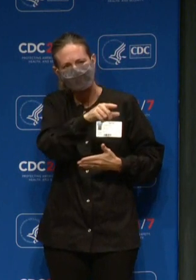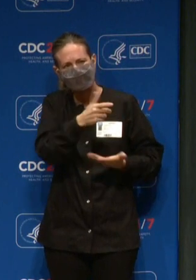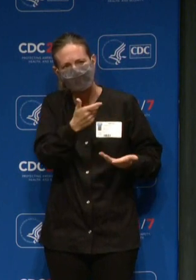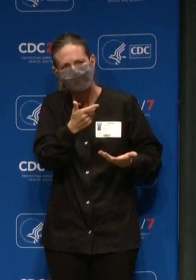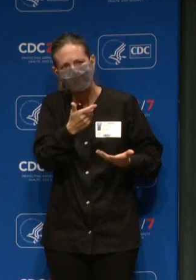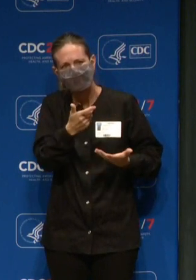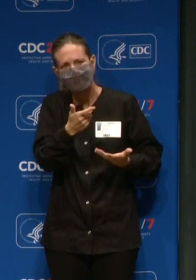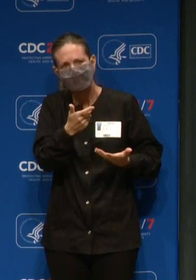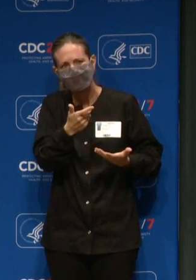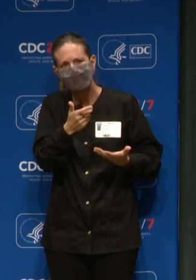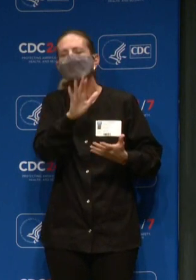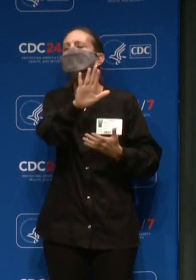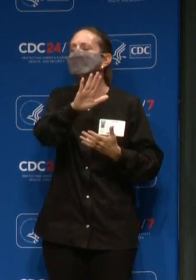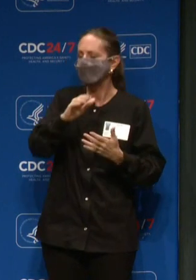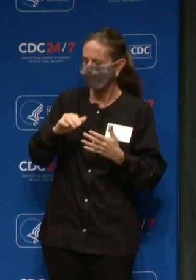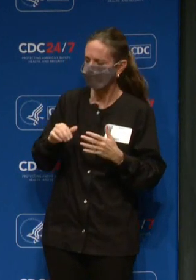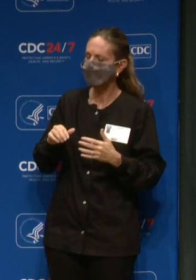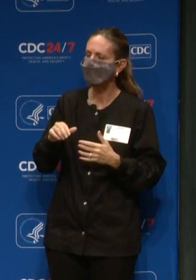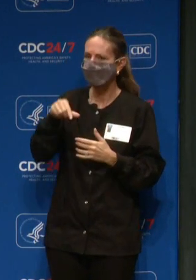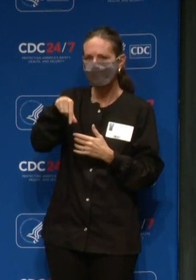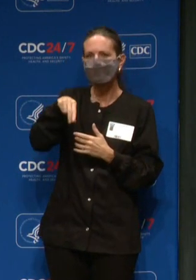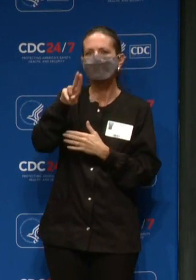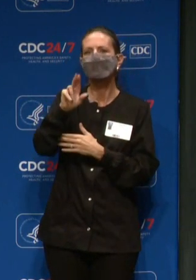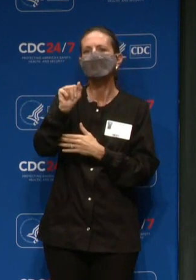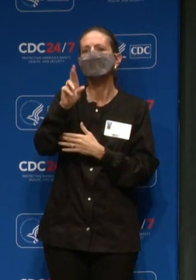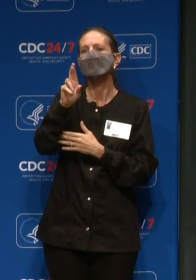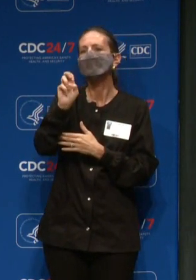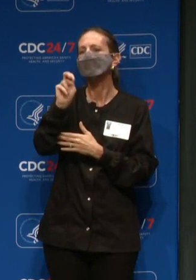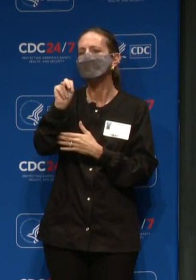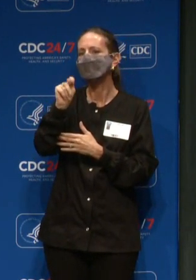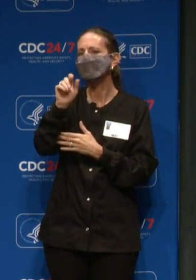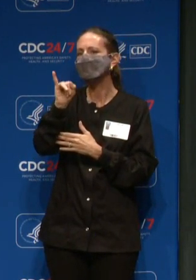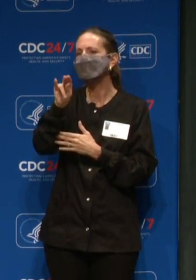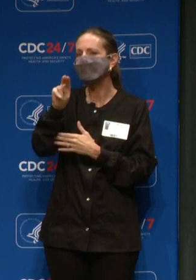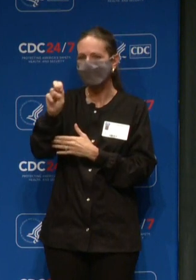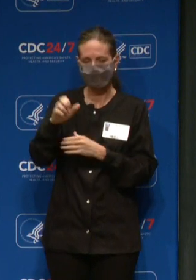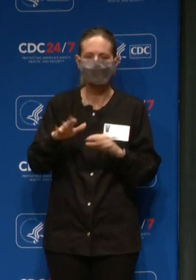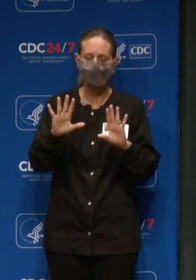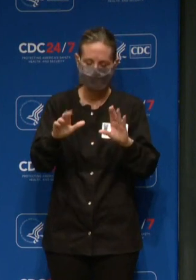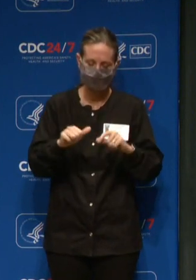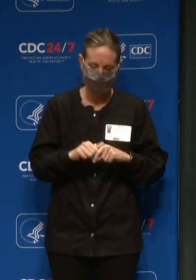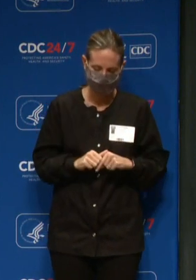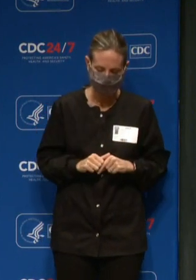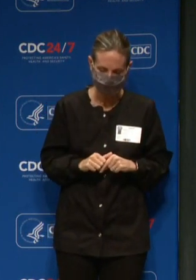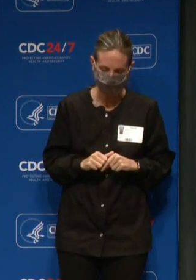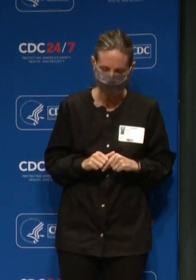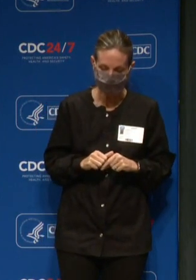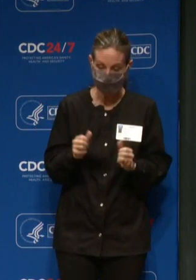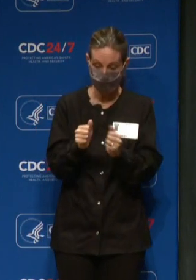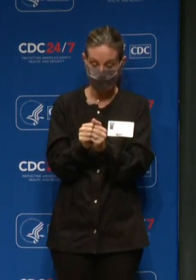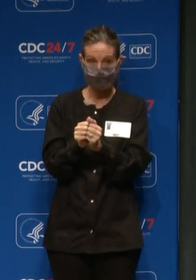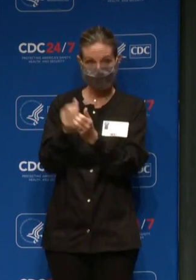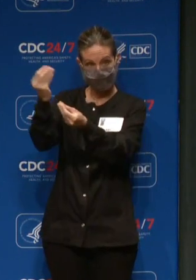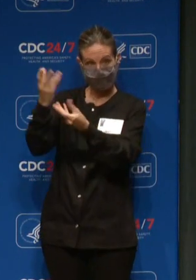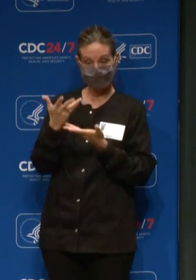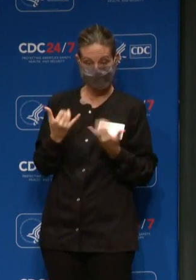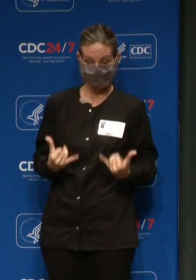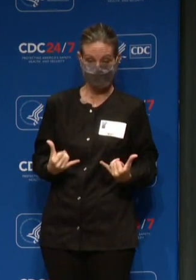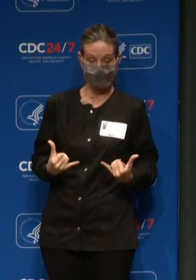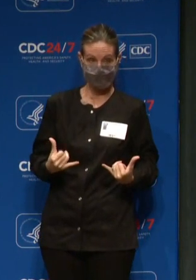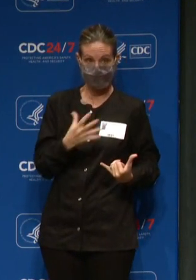for the effort in quarantine. So again, as you know, the data that we have right now that's in